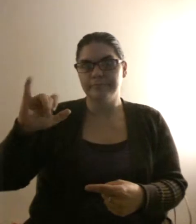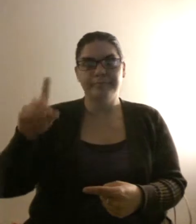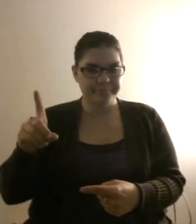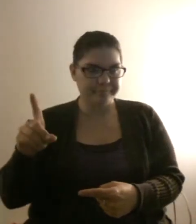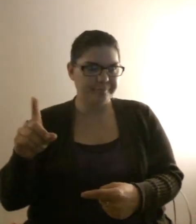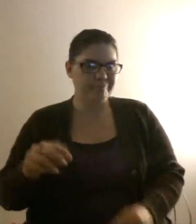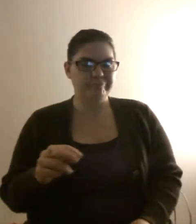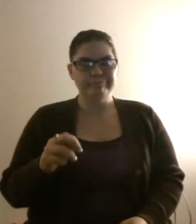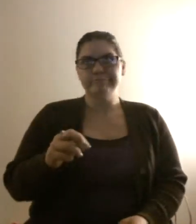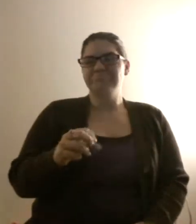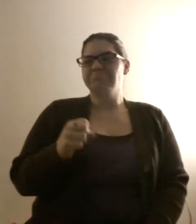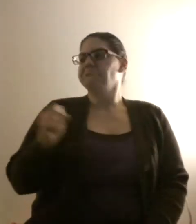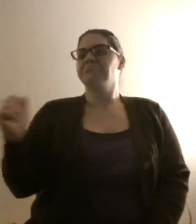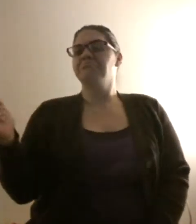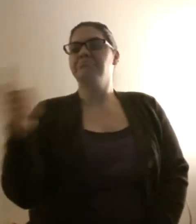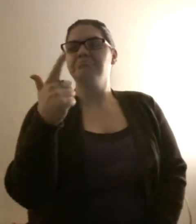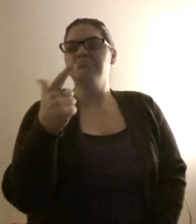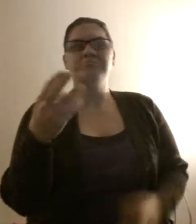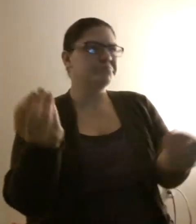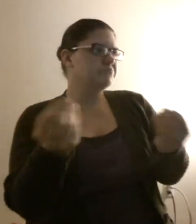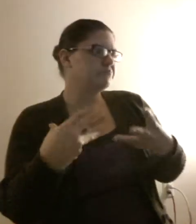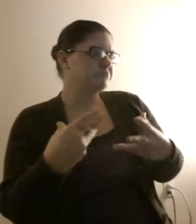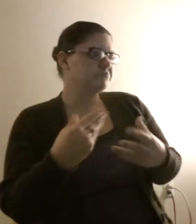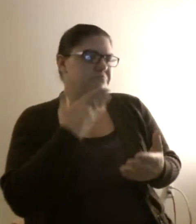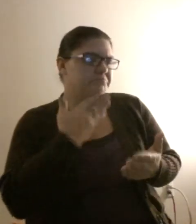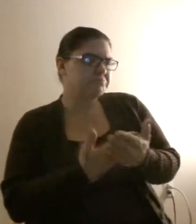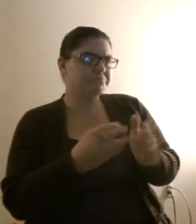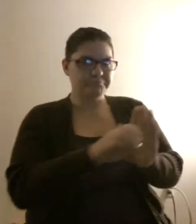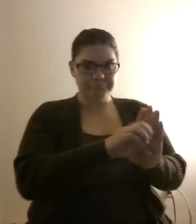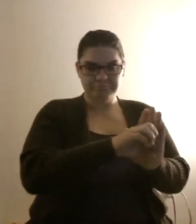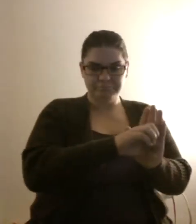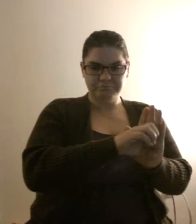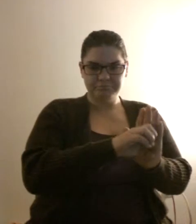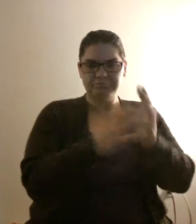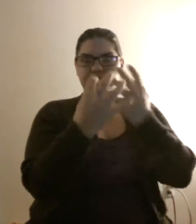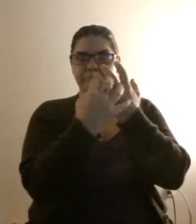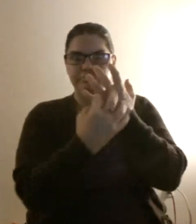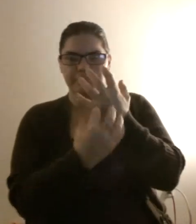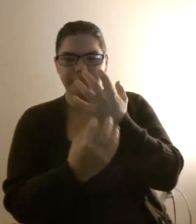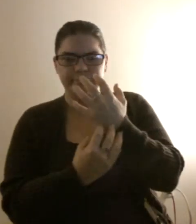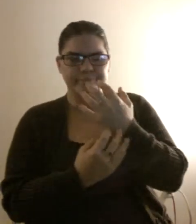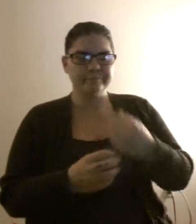Or some time when they've experienced what they thought was condensation? Curtis? Like dew,